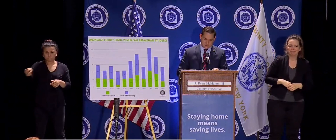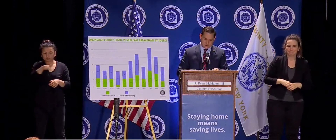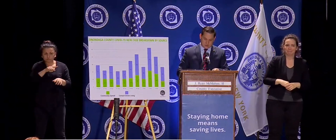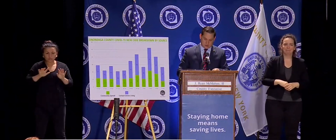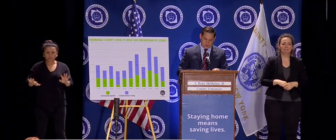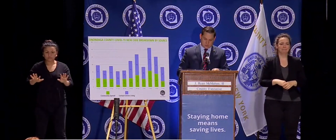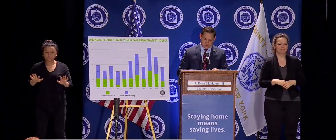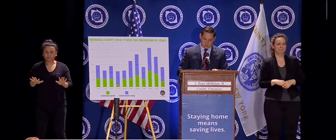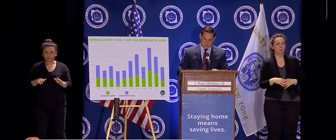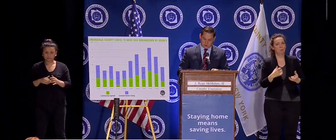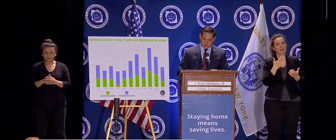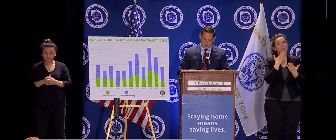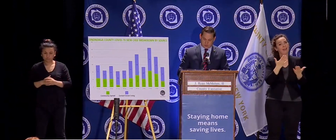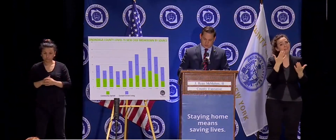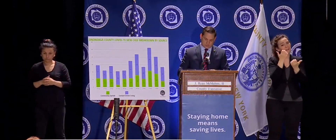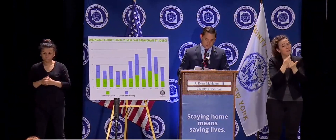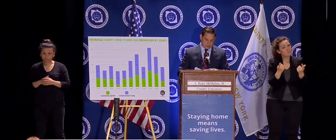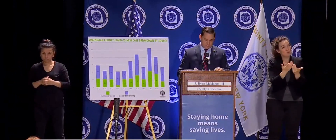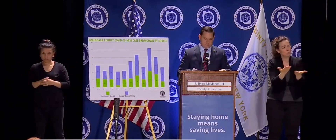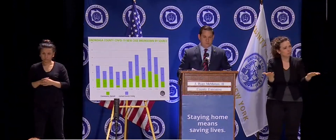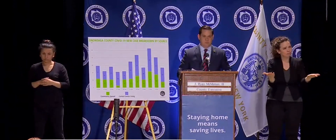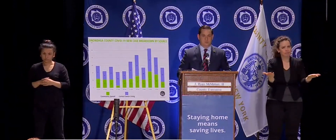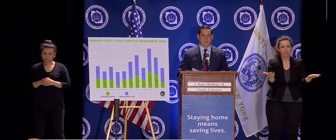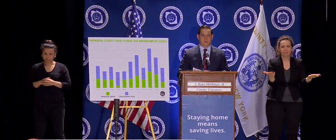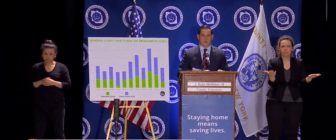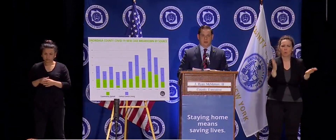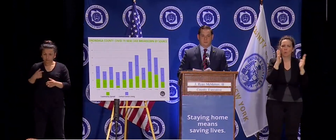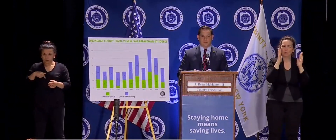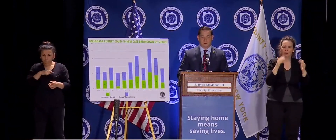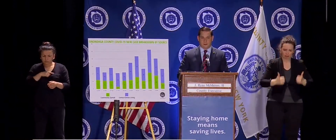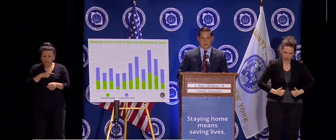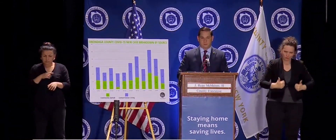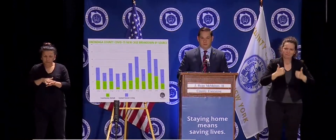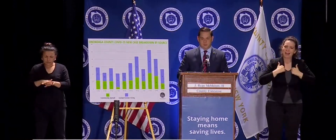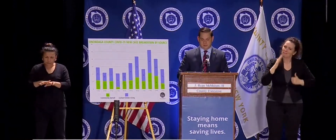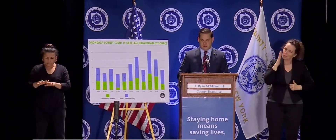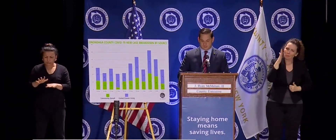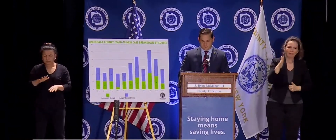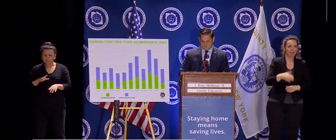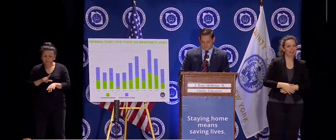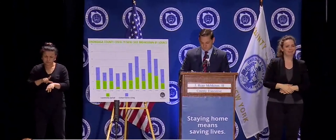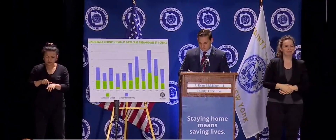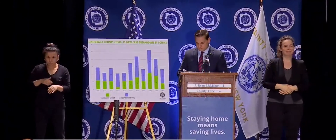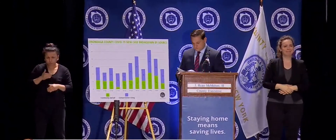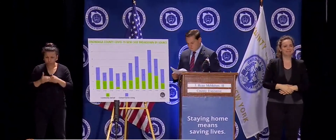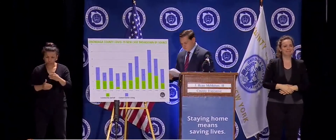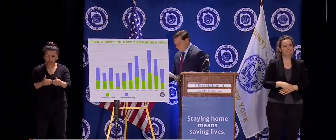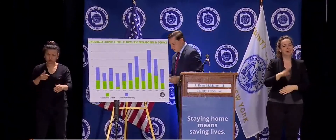And we're getting through this every step of the way. And please be safe.